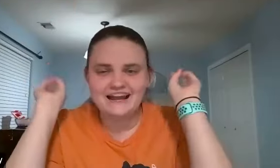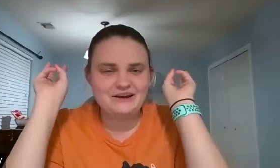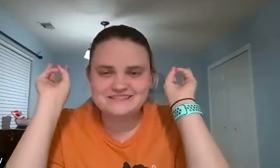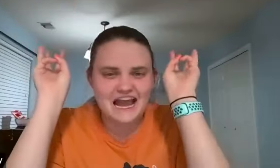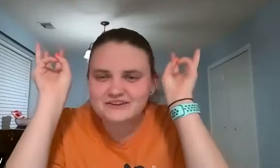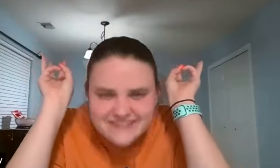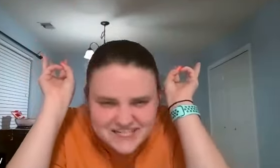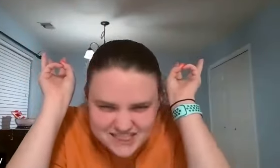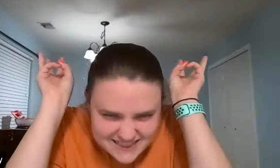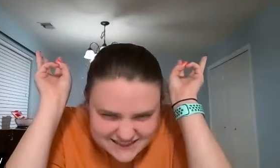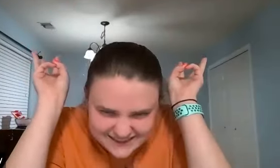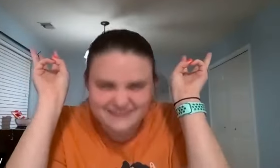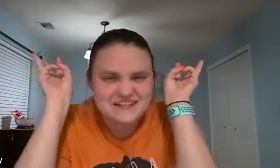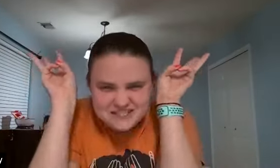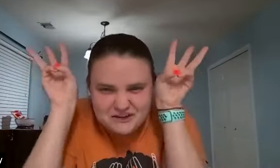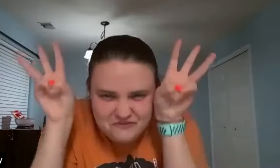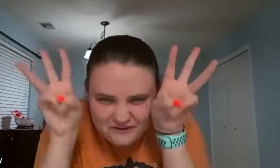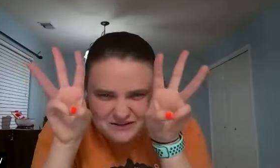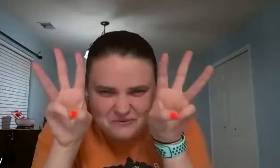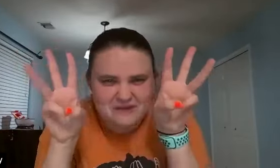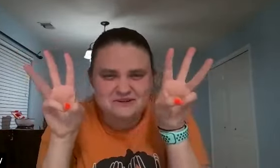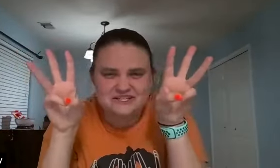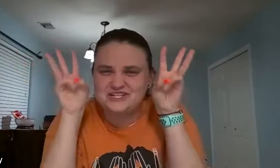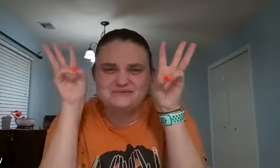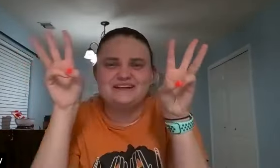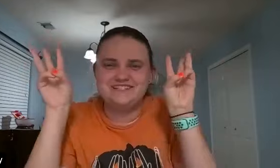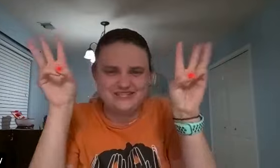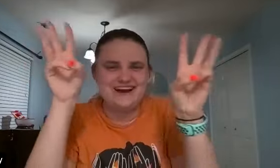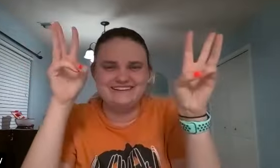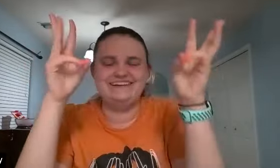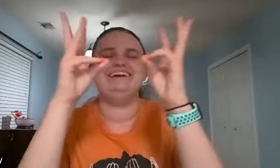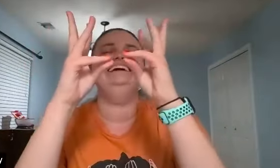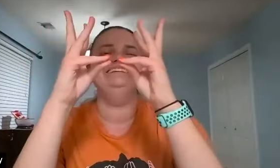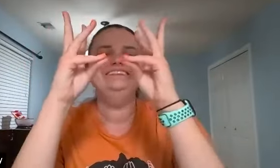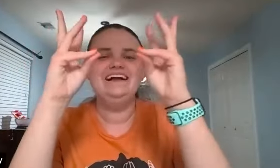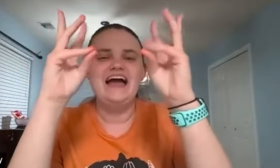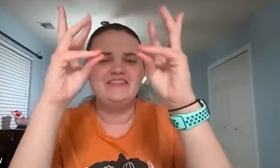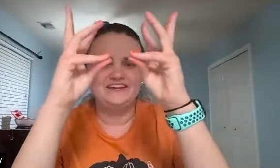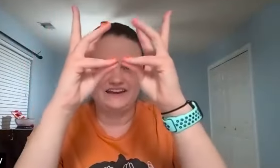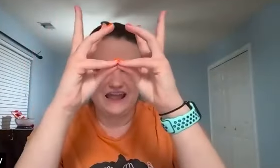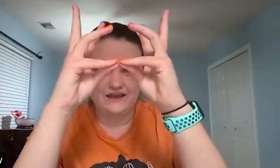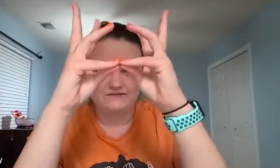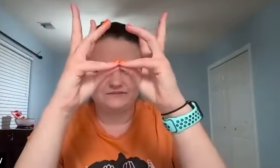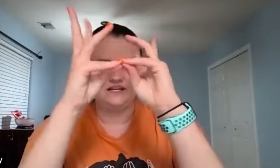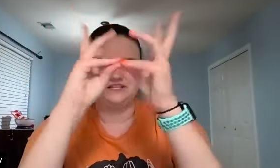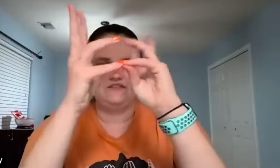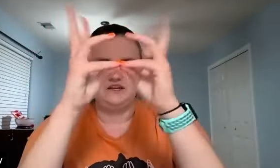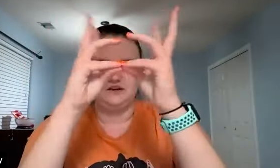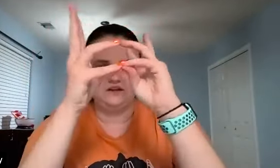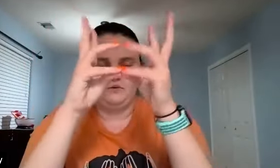I was like, I don't think she sees it. I think she's so focused on what I'm doing, she doesn't realize she's not doing it. And then you're gonna have them touch, and then you're gonna go